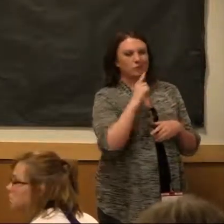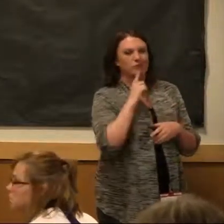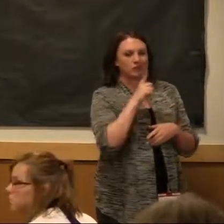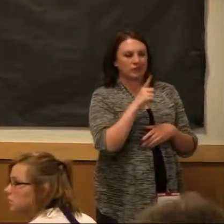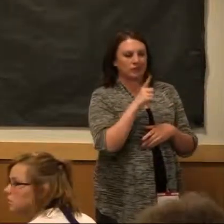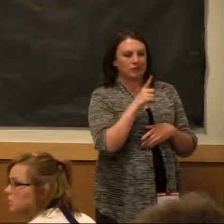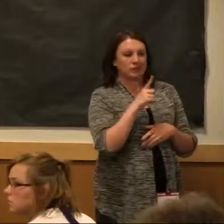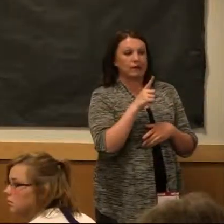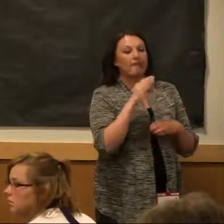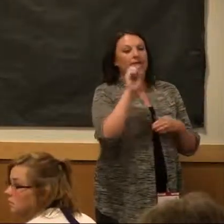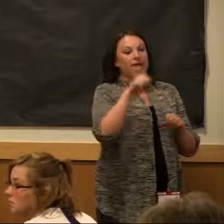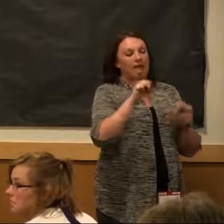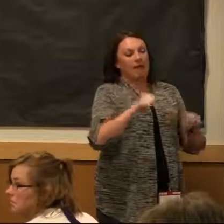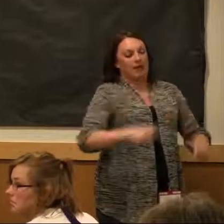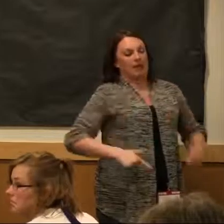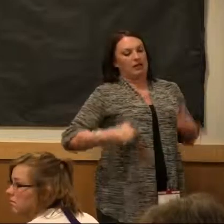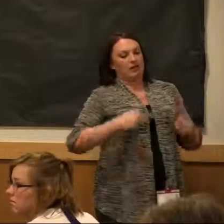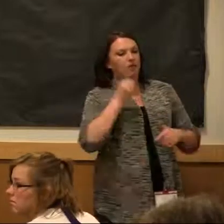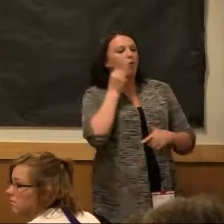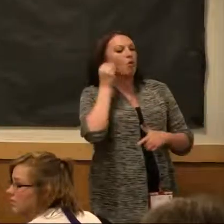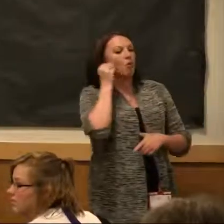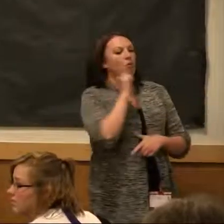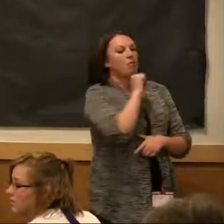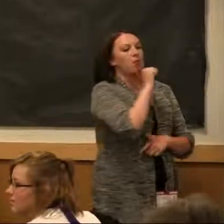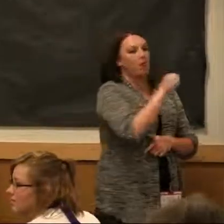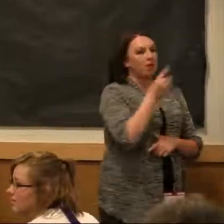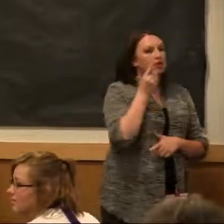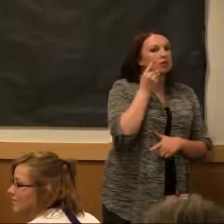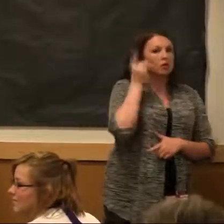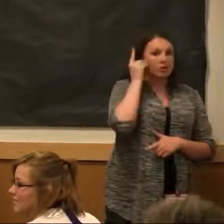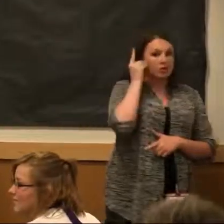also welcome to live at home in those cases.